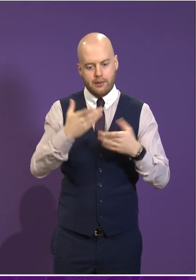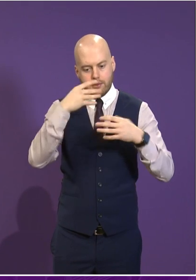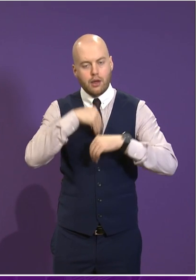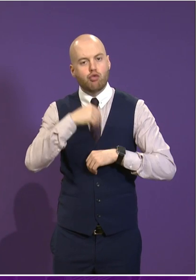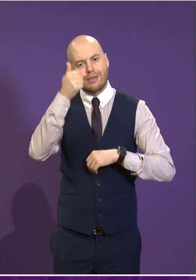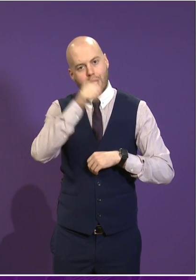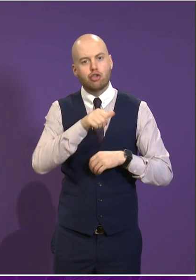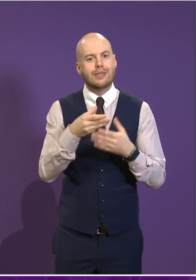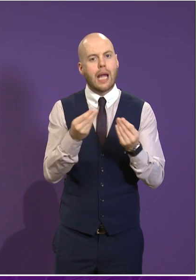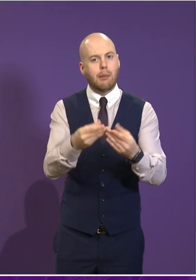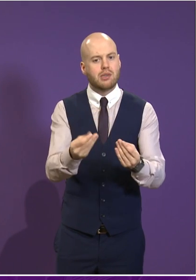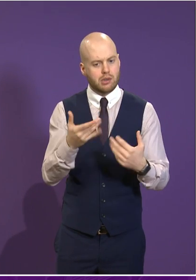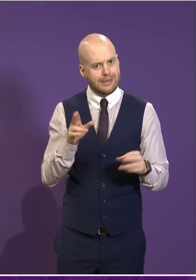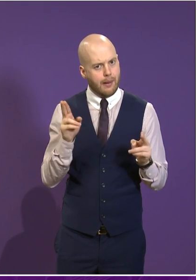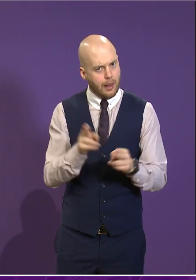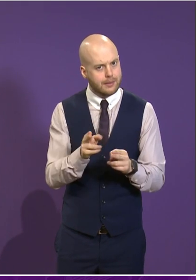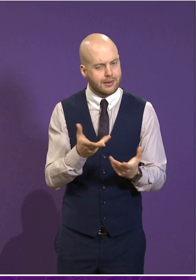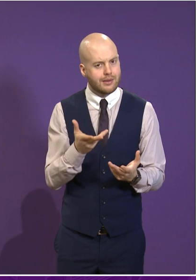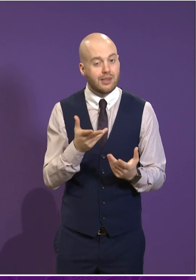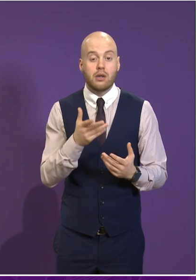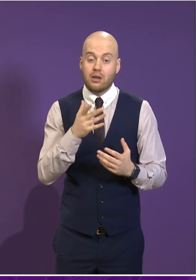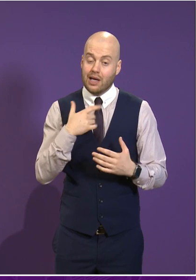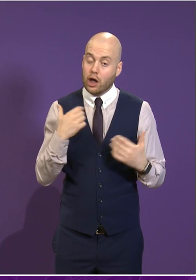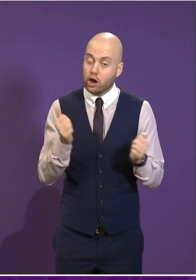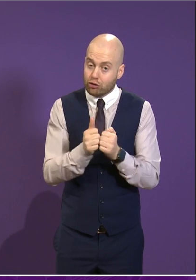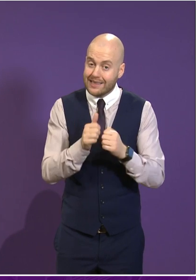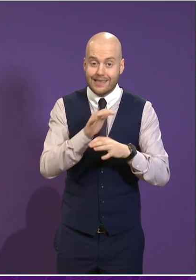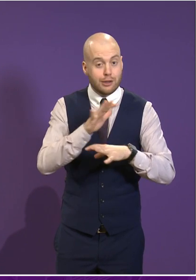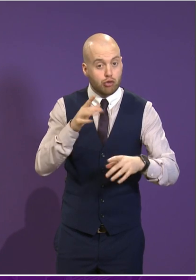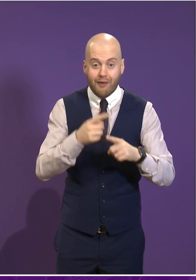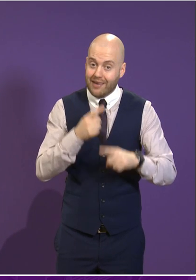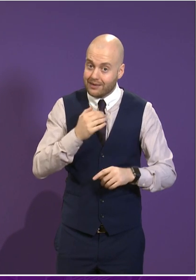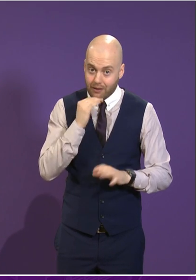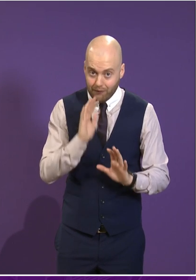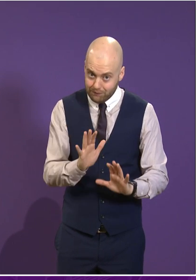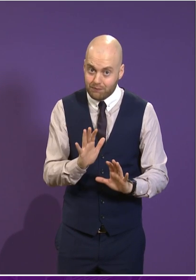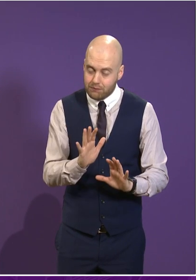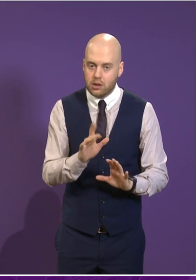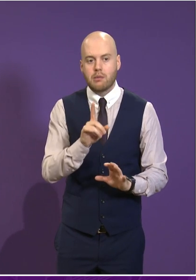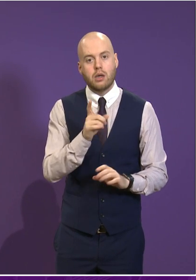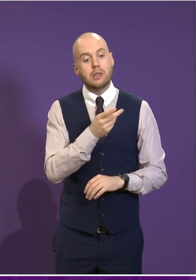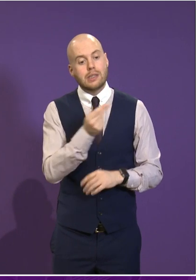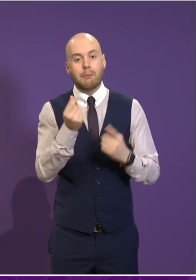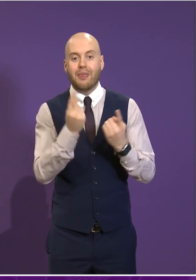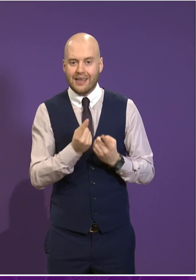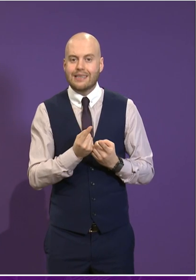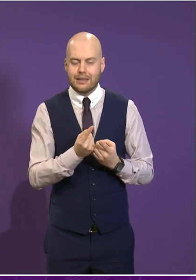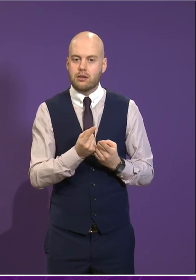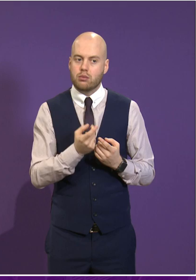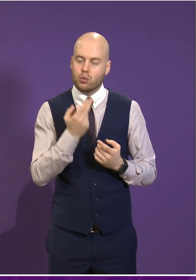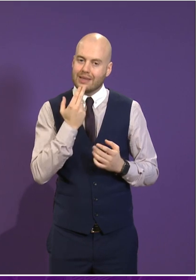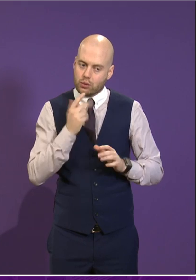disabilities is positive. It's not fast enough. Some of these things, you know, do take a while to fix, and we should be pushing for it to be